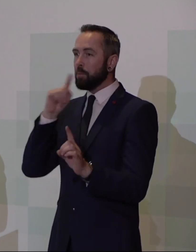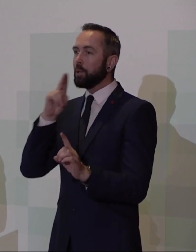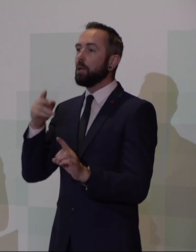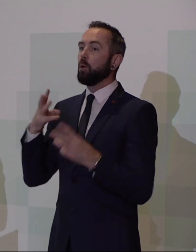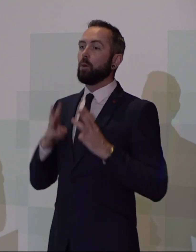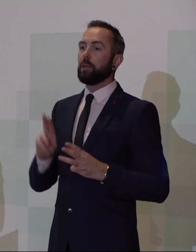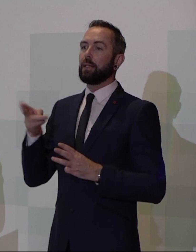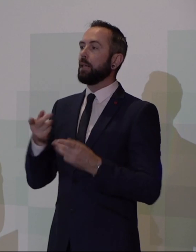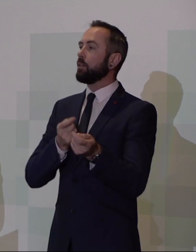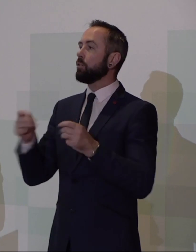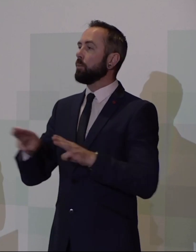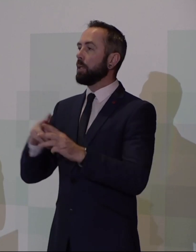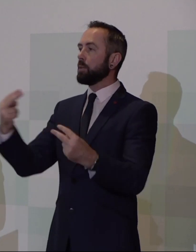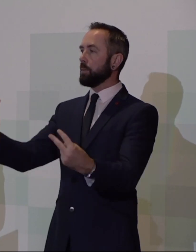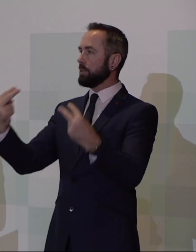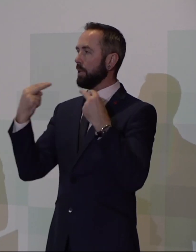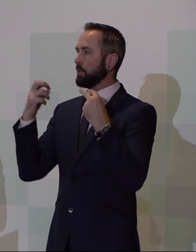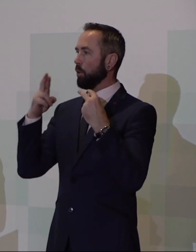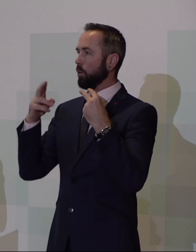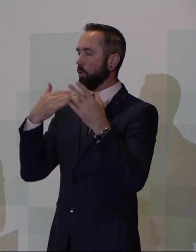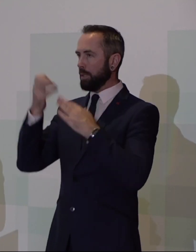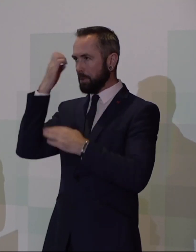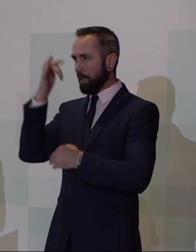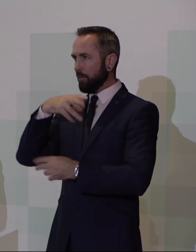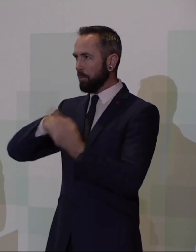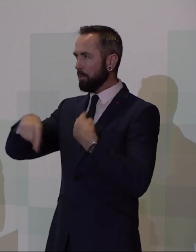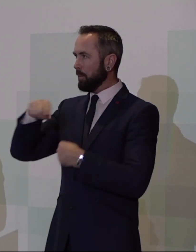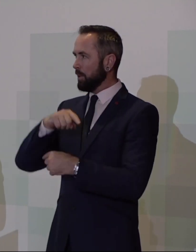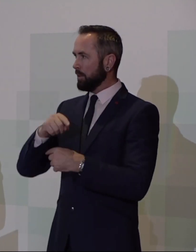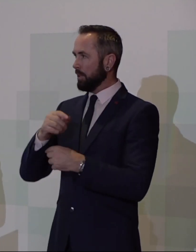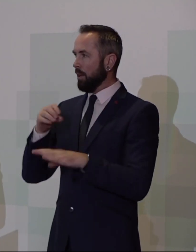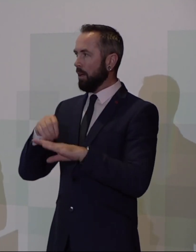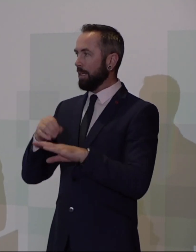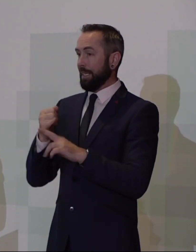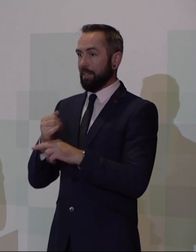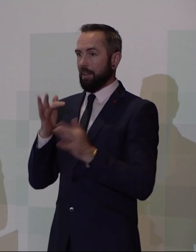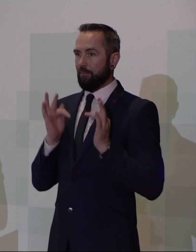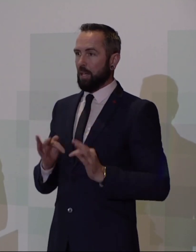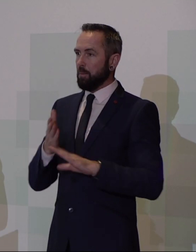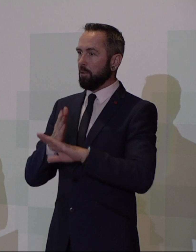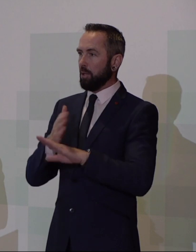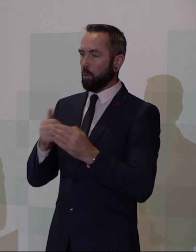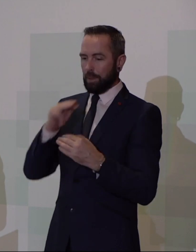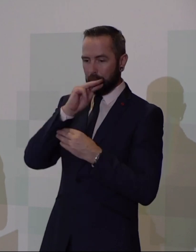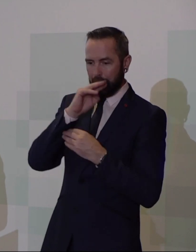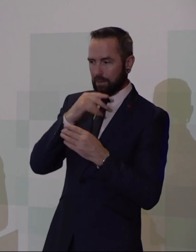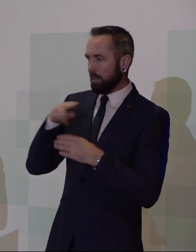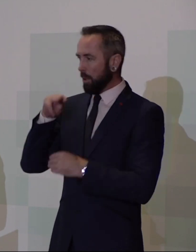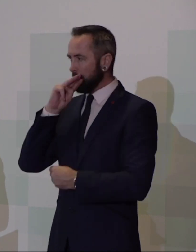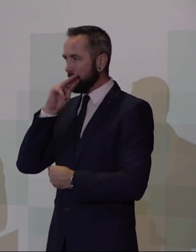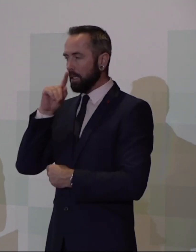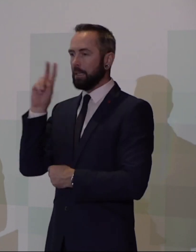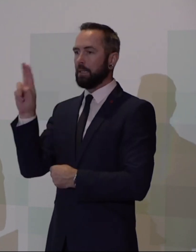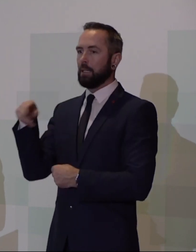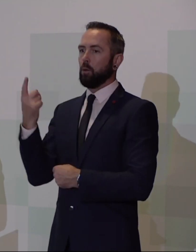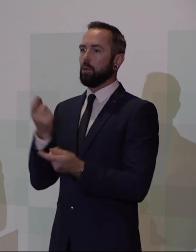people's perceptions of us or the expectations of a female career, what it is or what it isn't. We can only control the